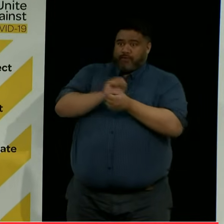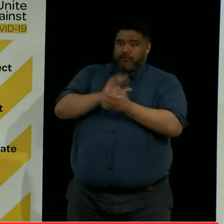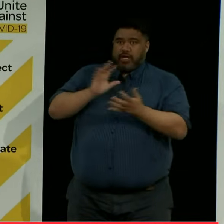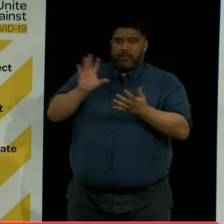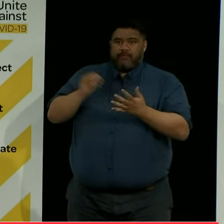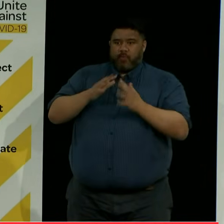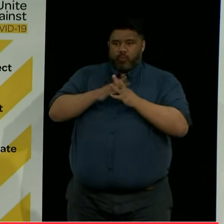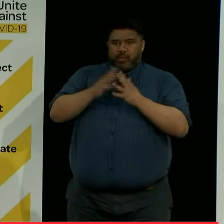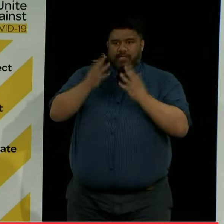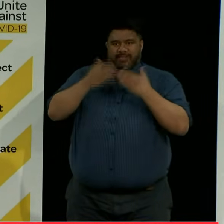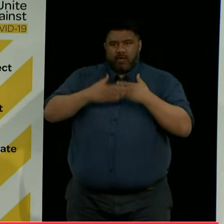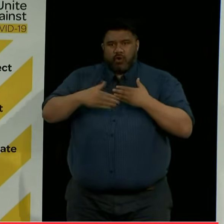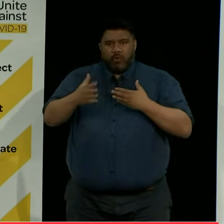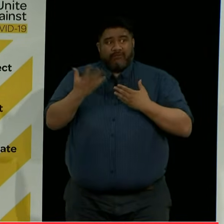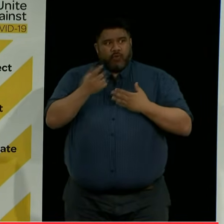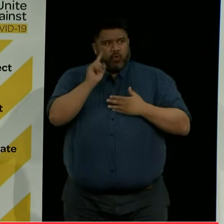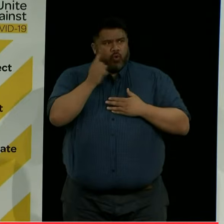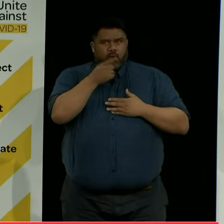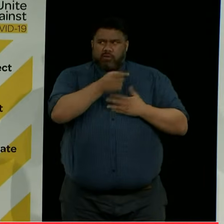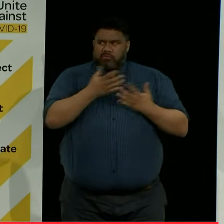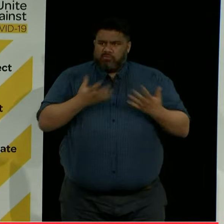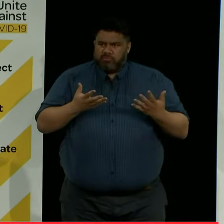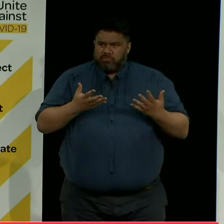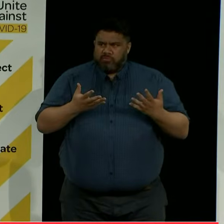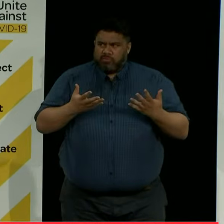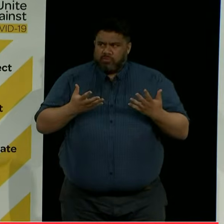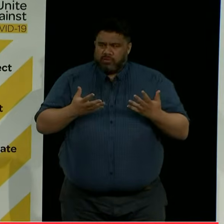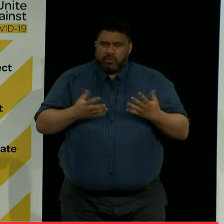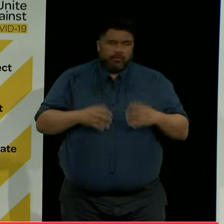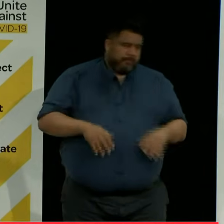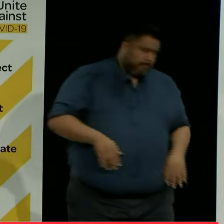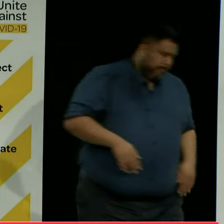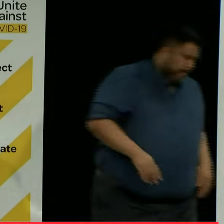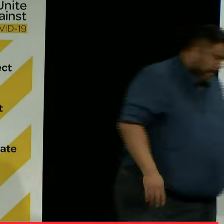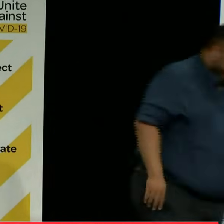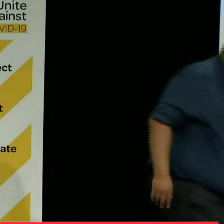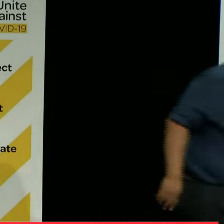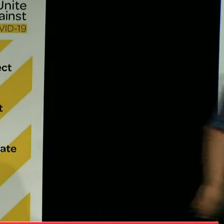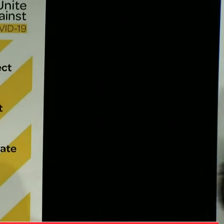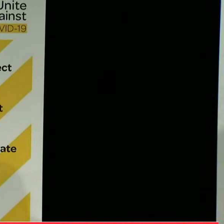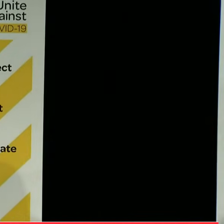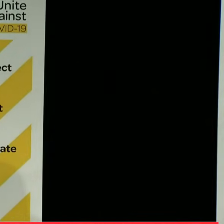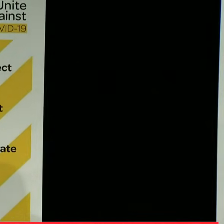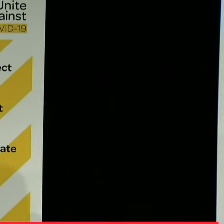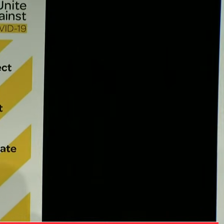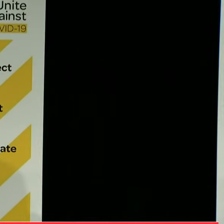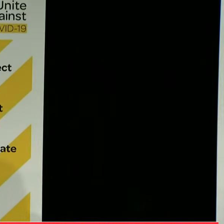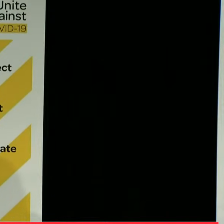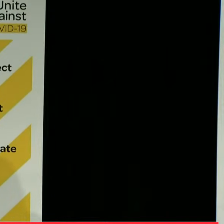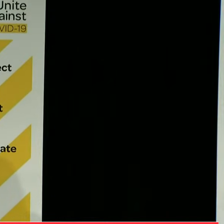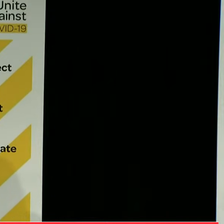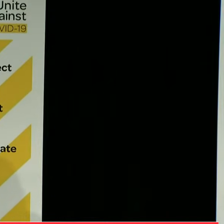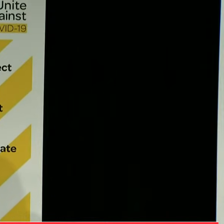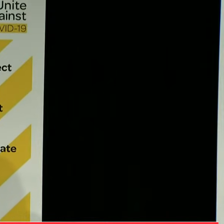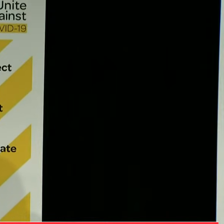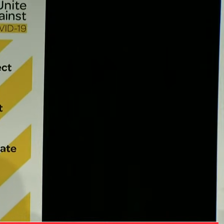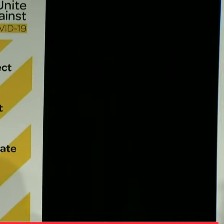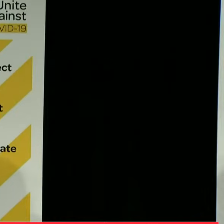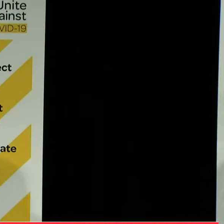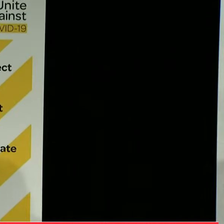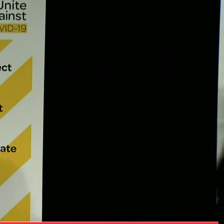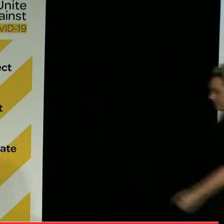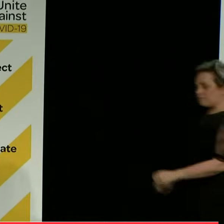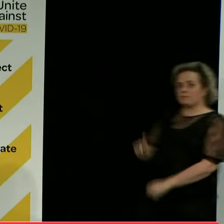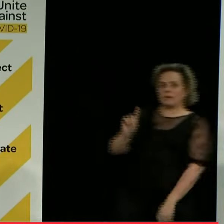be very clear for everyone listening, Auckland will be very clear that they are still in level 3. And what we've introduced today is the